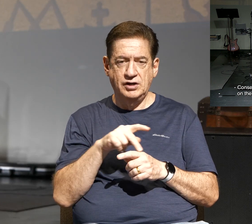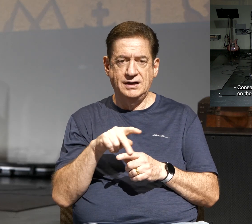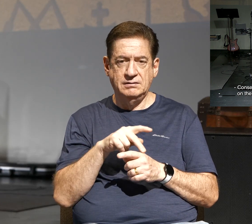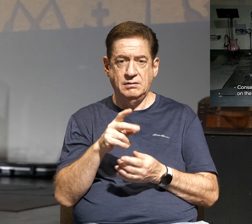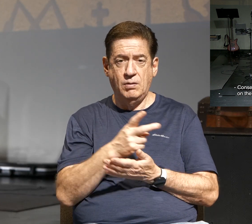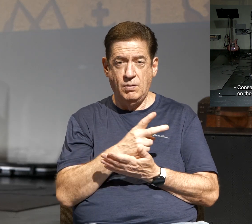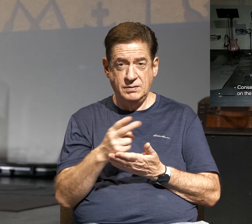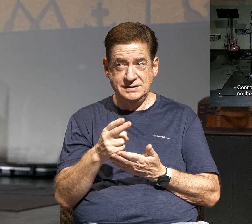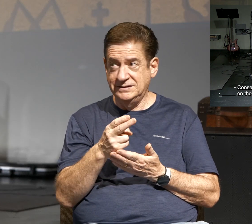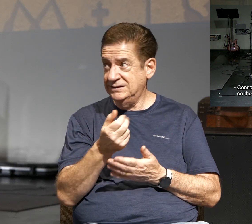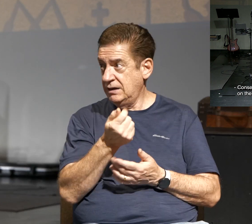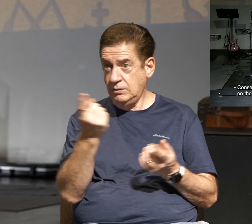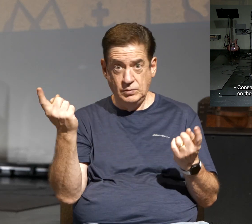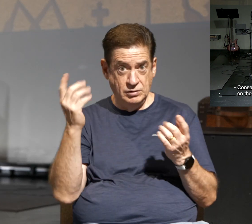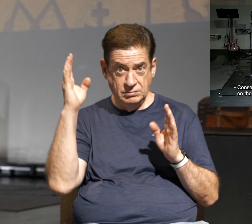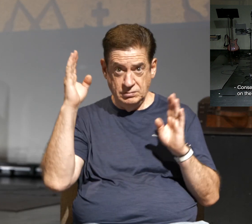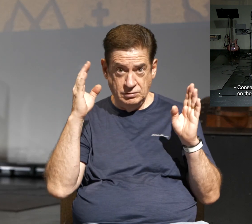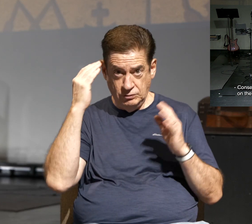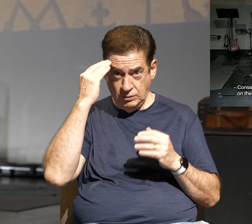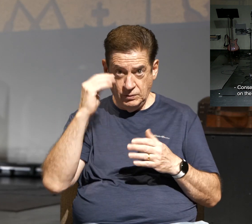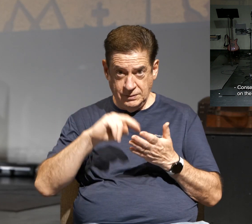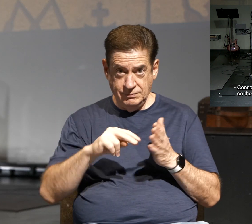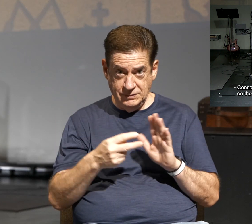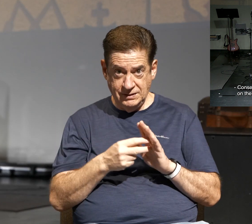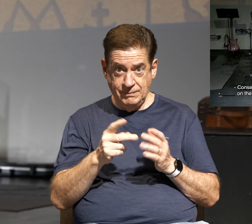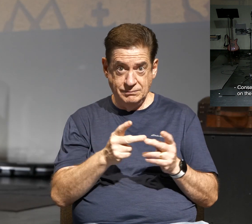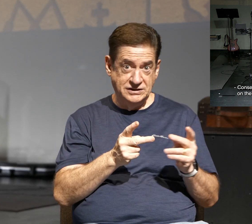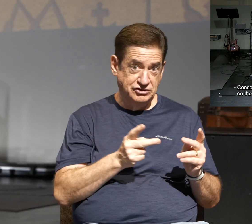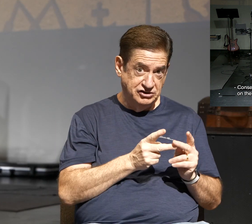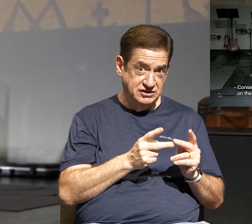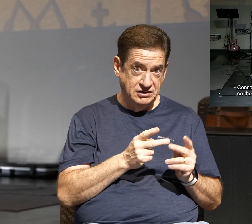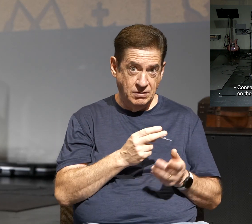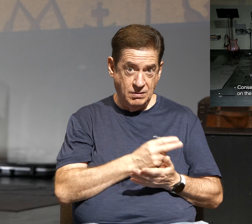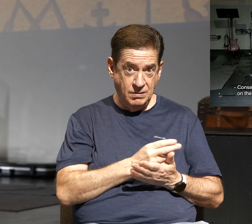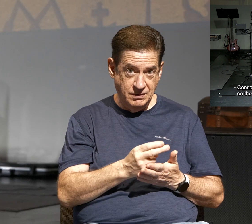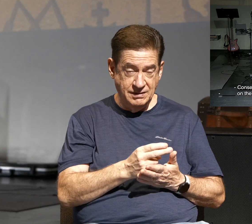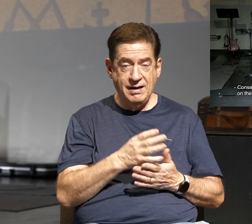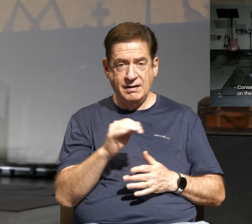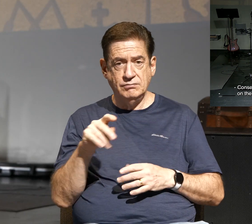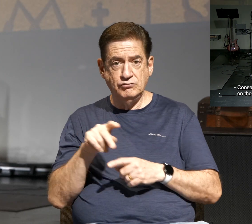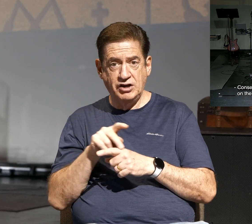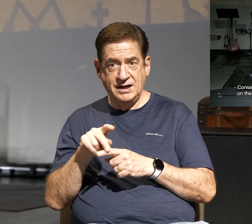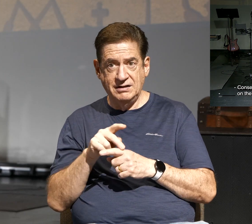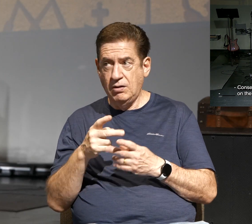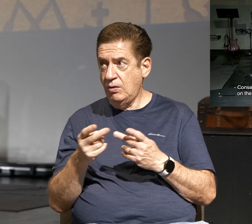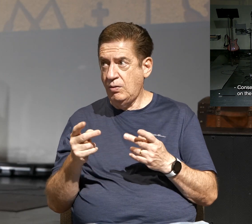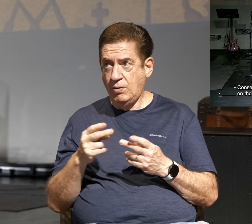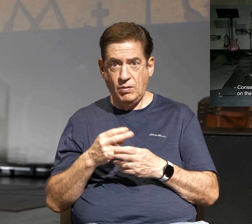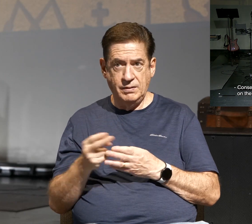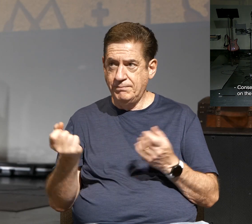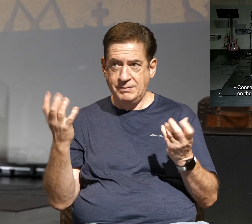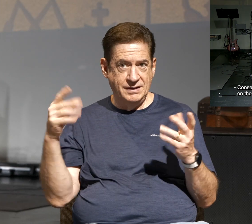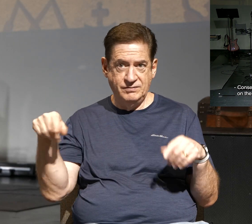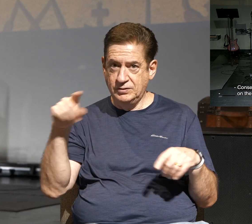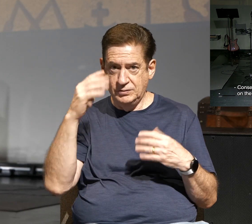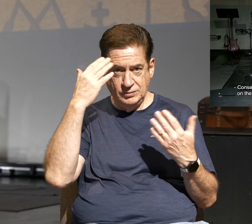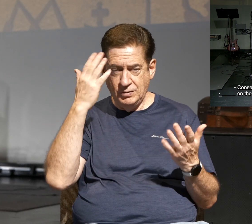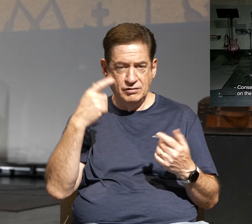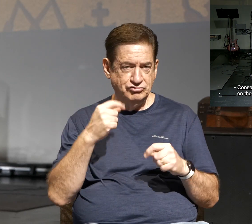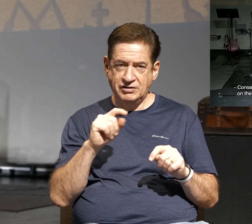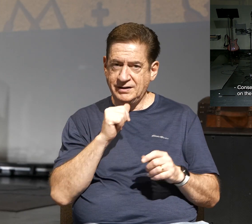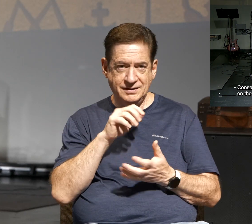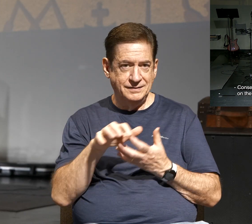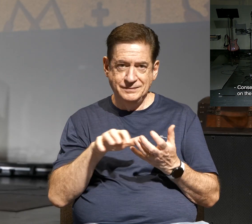holiness. Anybody here, by show of hands, know what I'm talking about when I say positional holiness and practical? Not very many of you know this, so I'll try not to confuse you